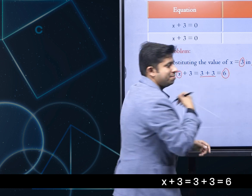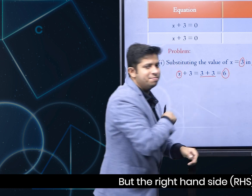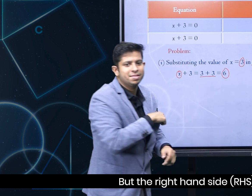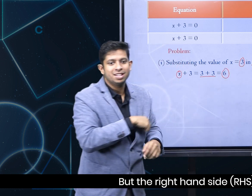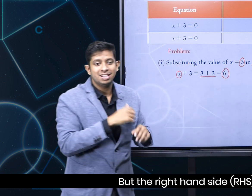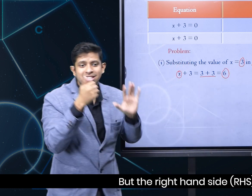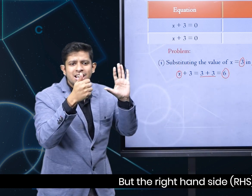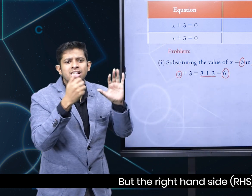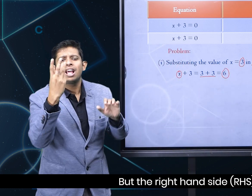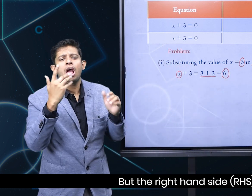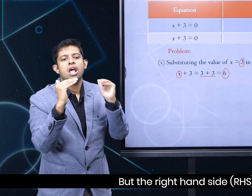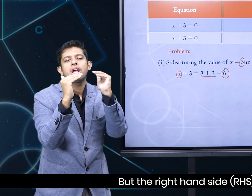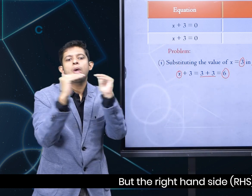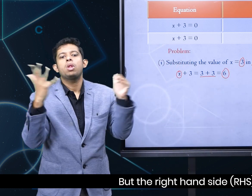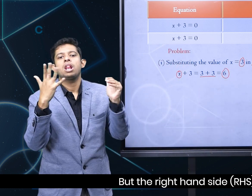But the right hand side is 3.